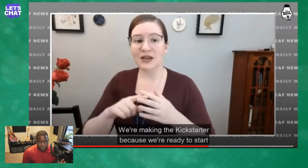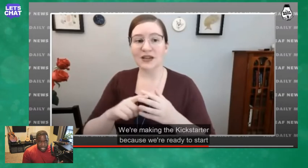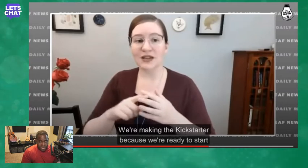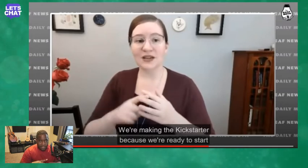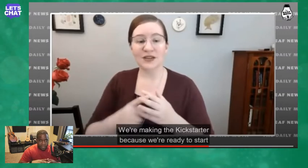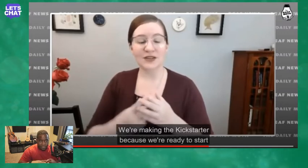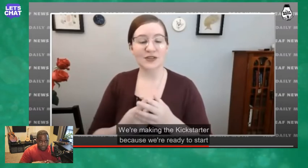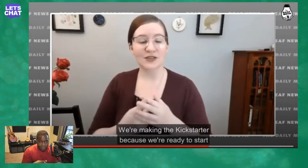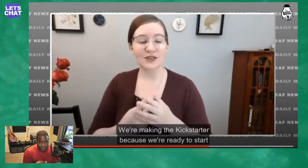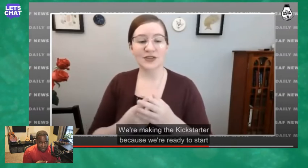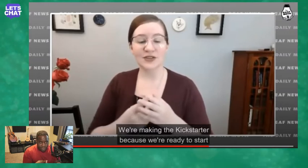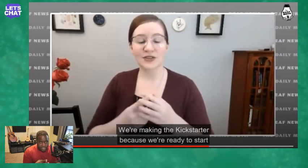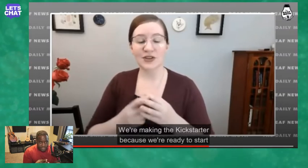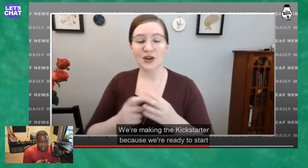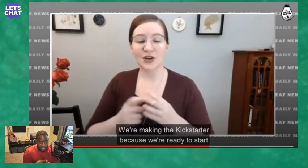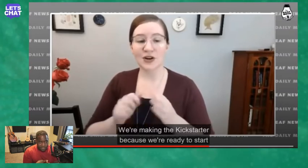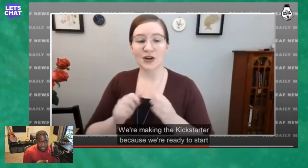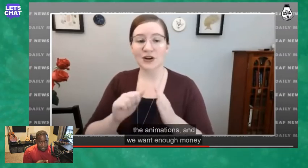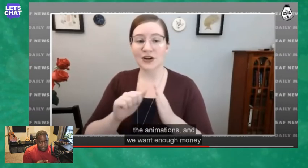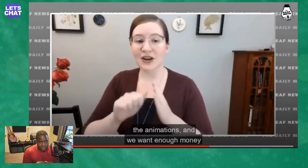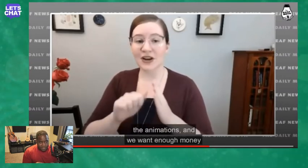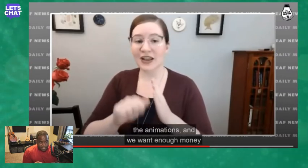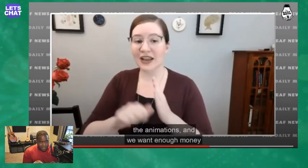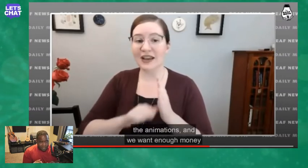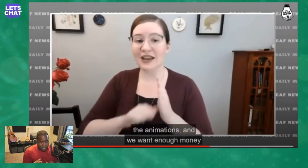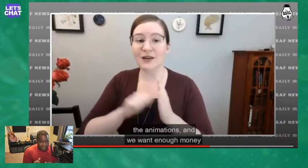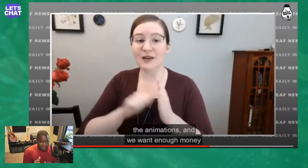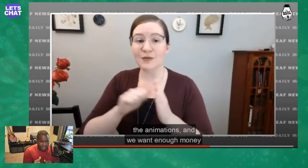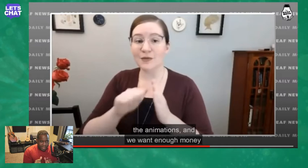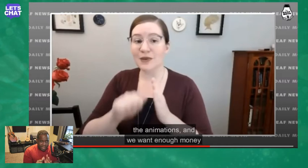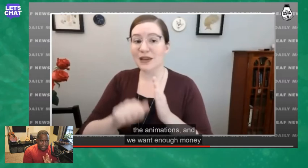We are ready to start